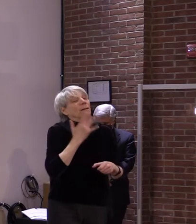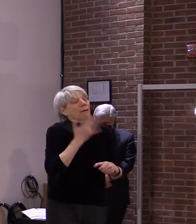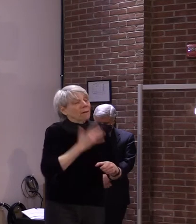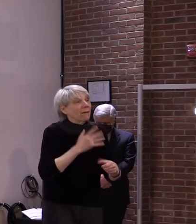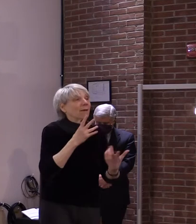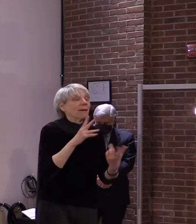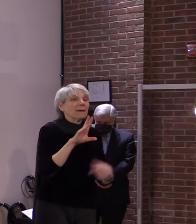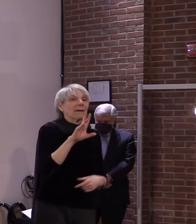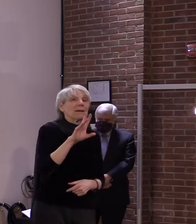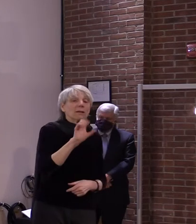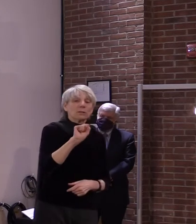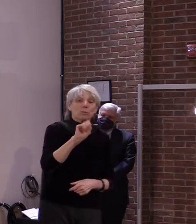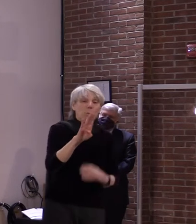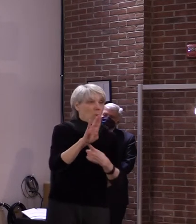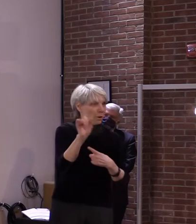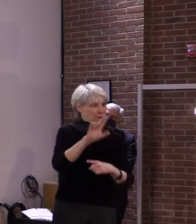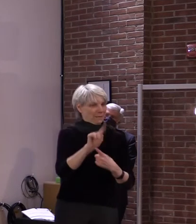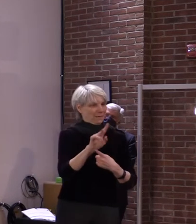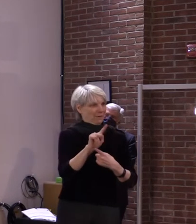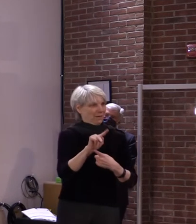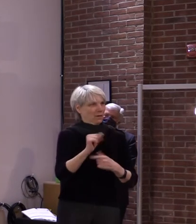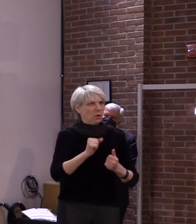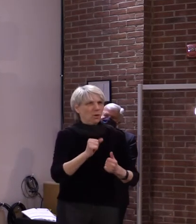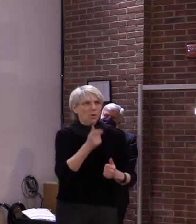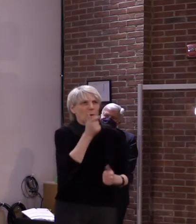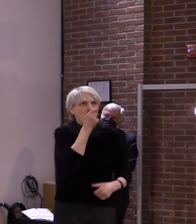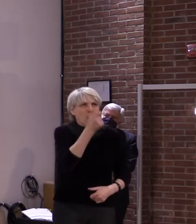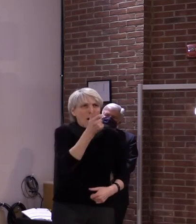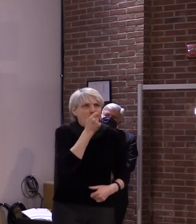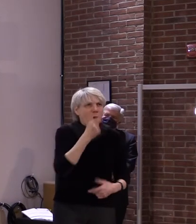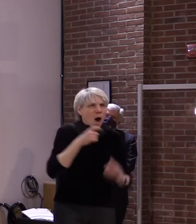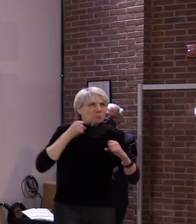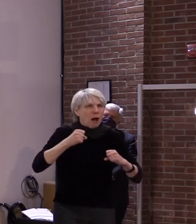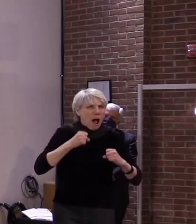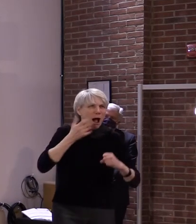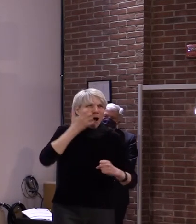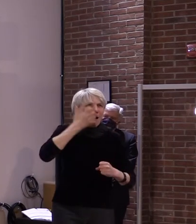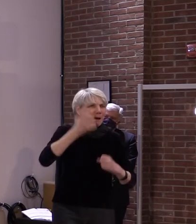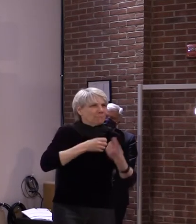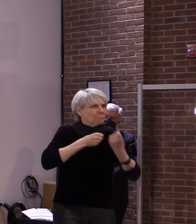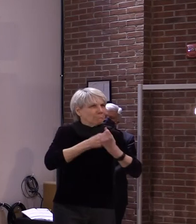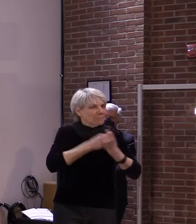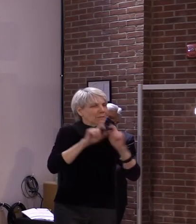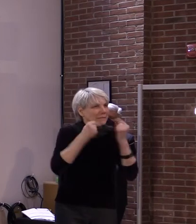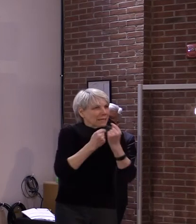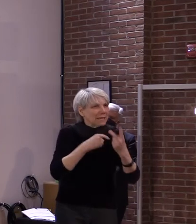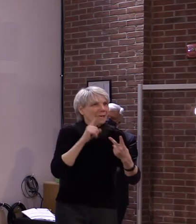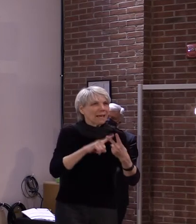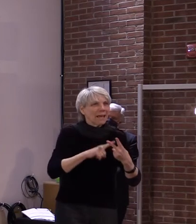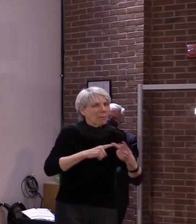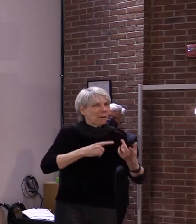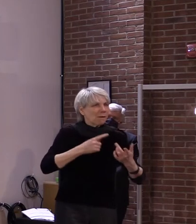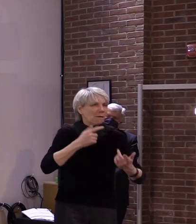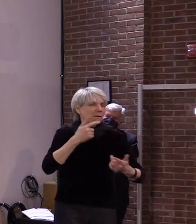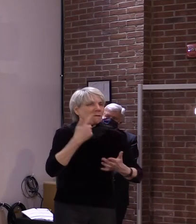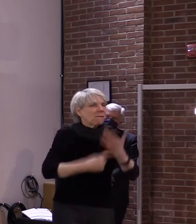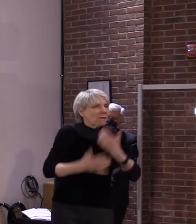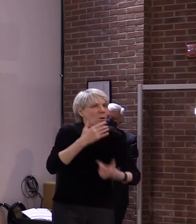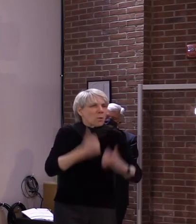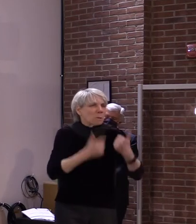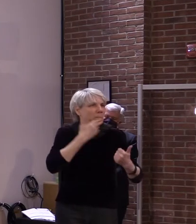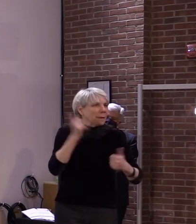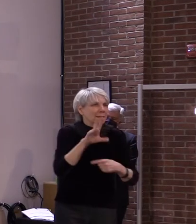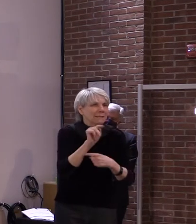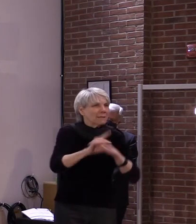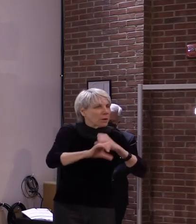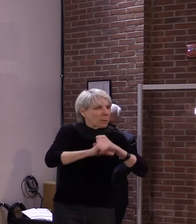still root for our favorite team debate which commercials are the best and enjoy the halftime show all from the comfort of our own